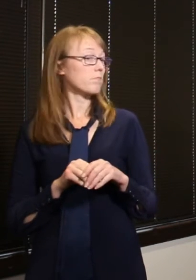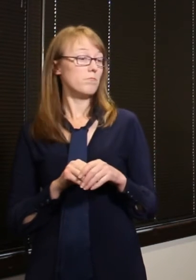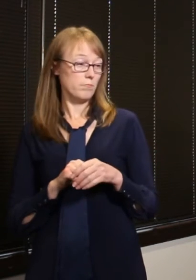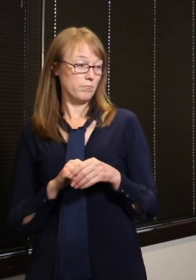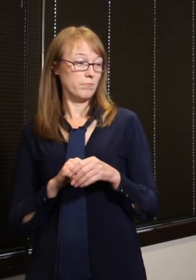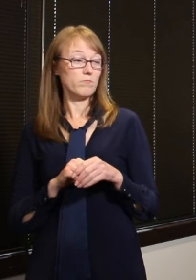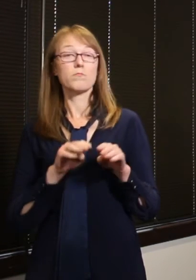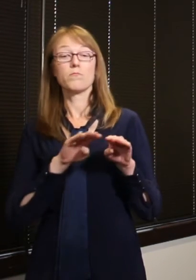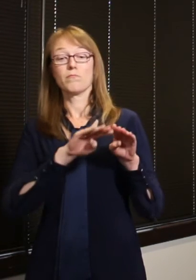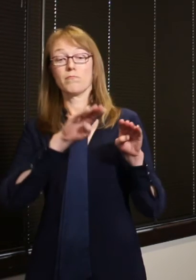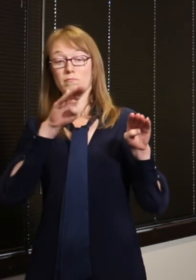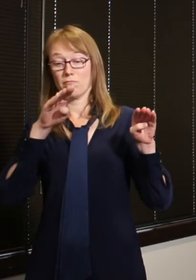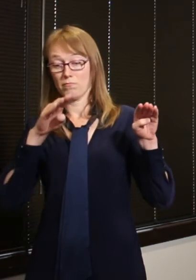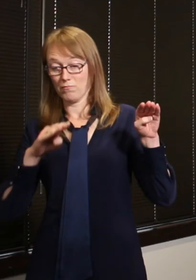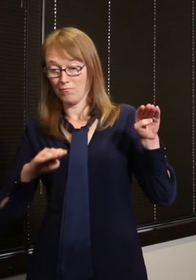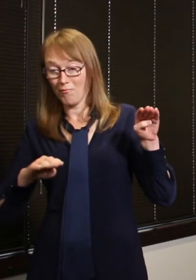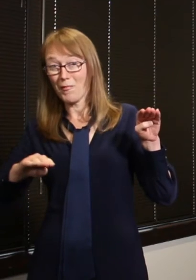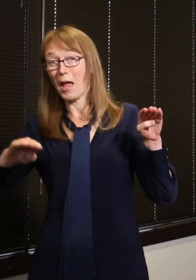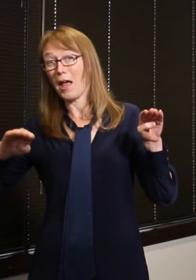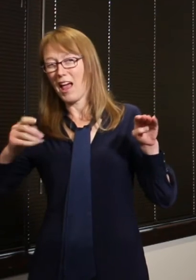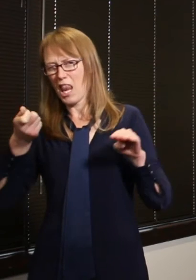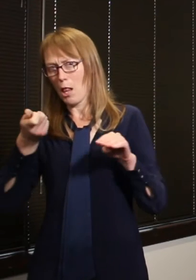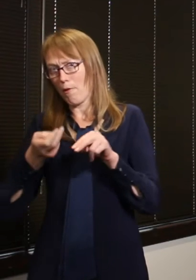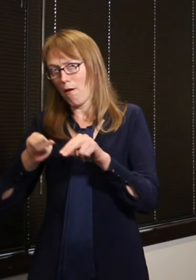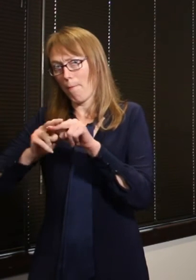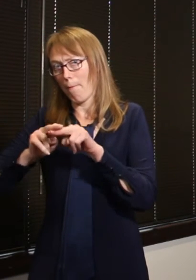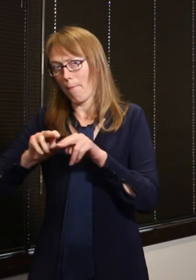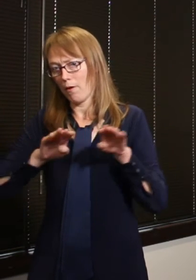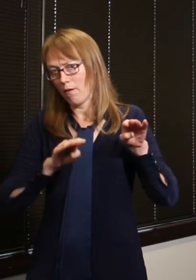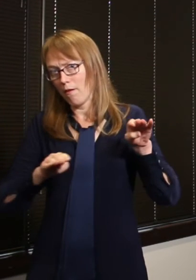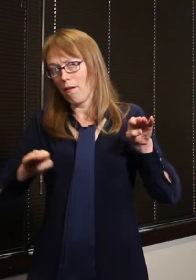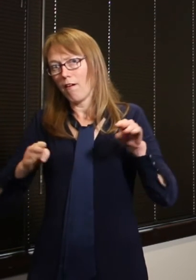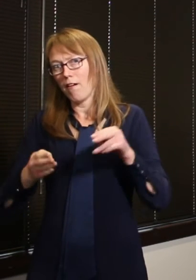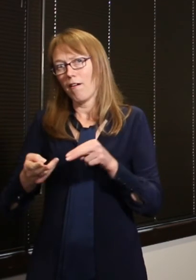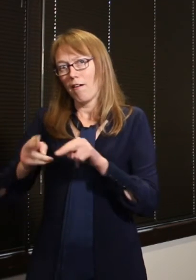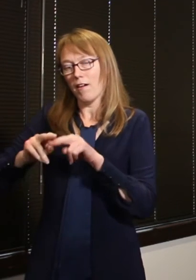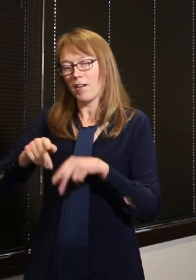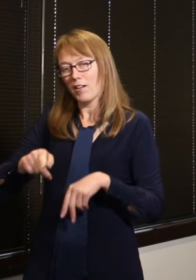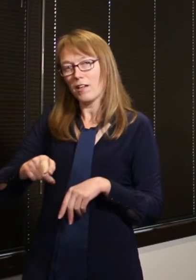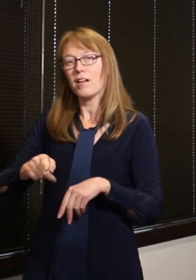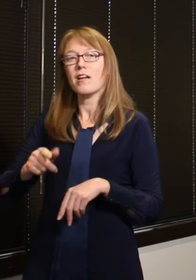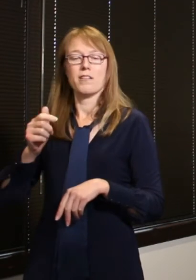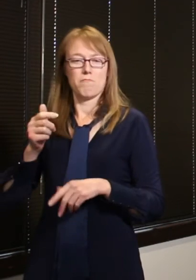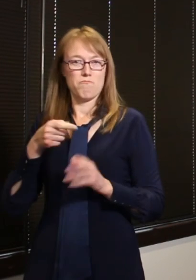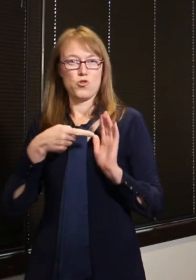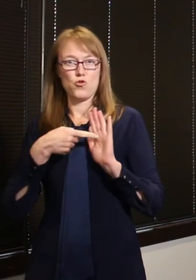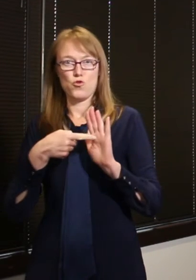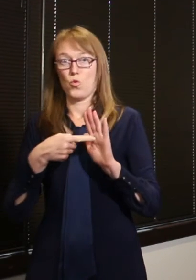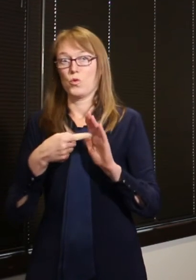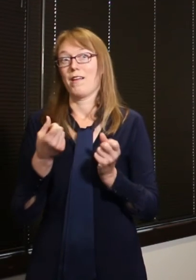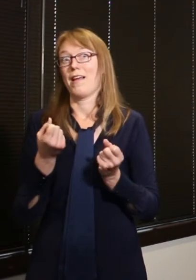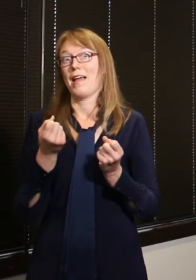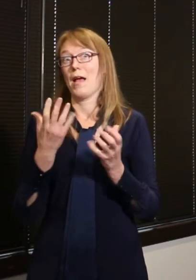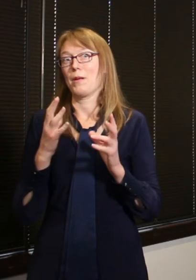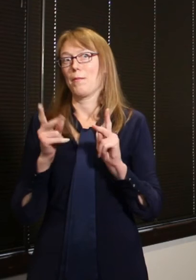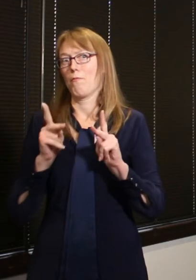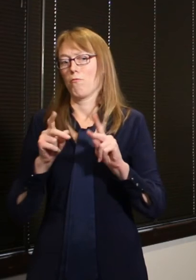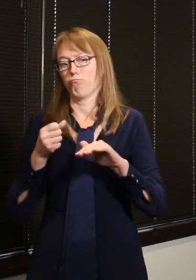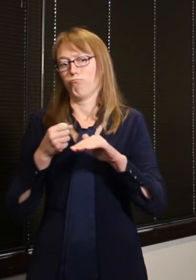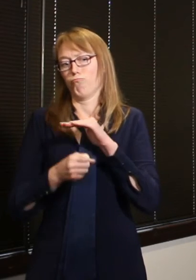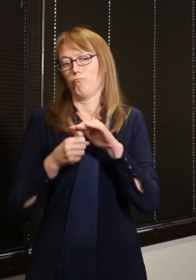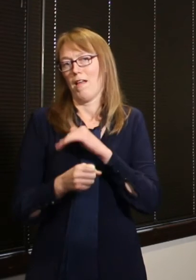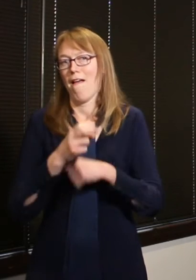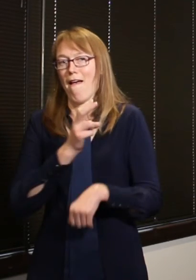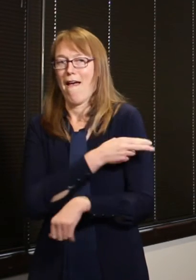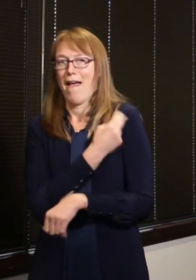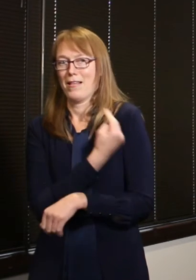number, as you can see from the graph. And again, it shows the trend in daily new hospital admissions since early April. So today we're